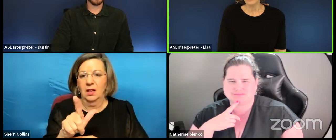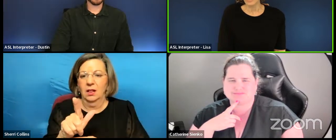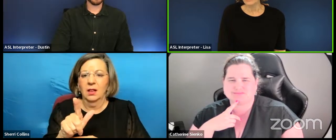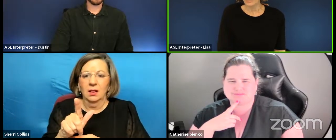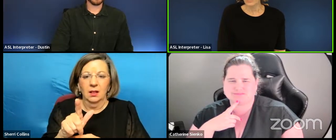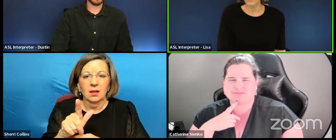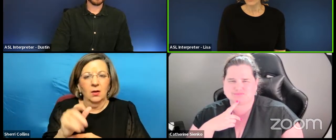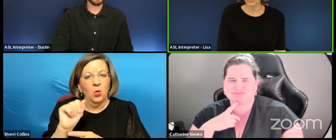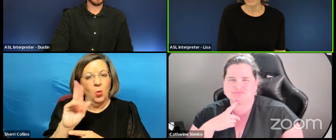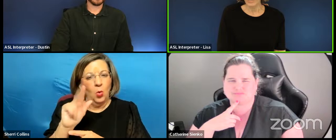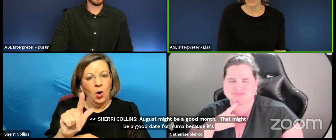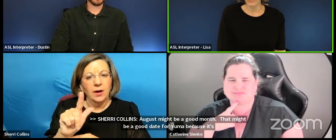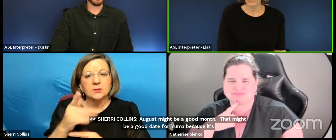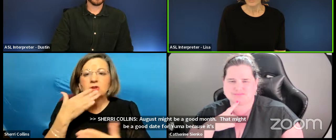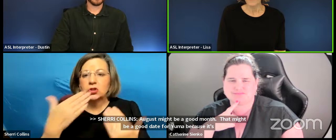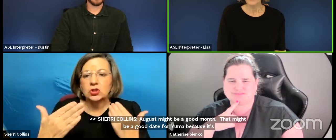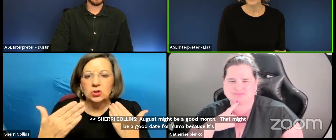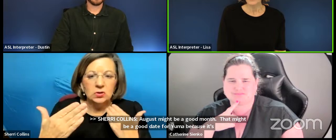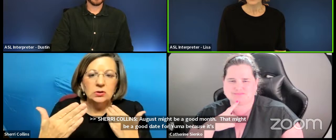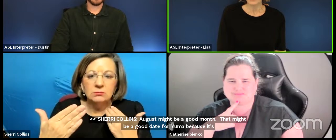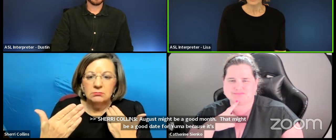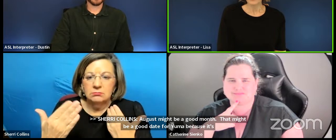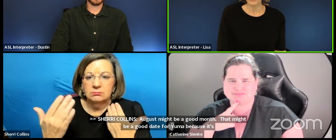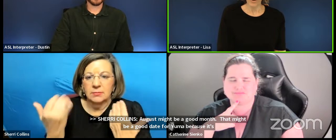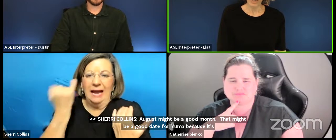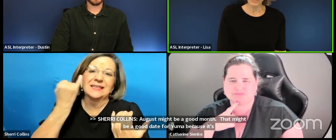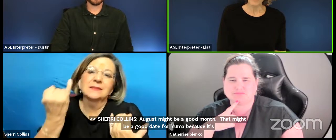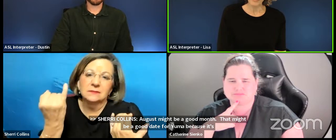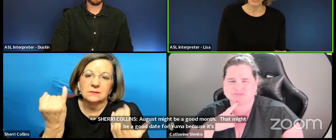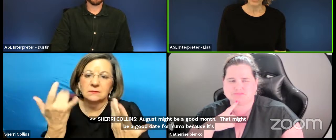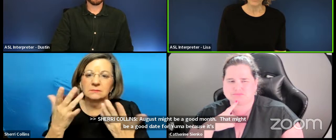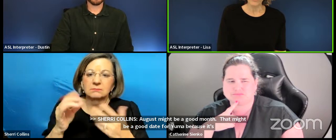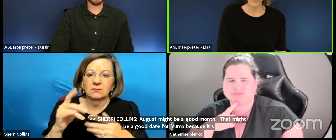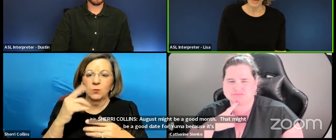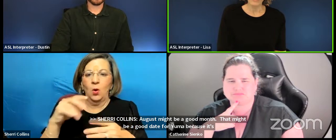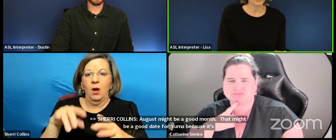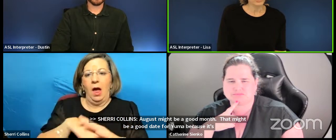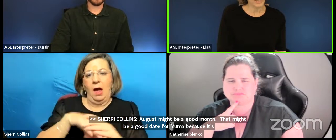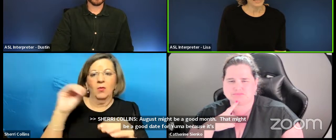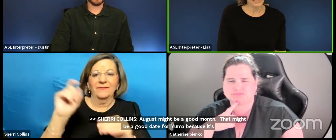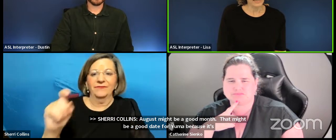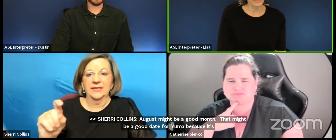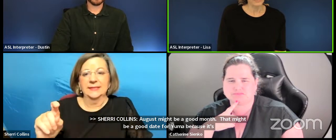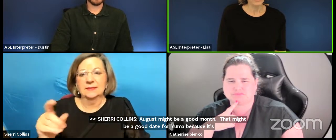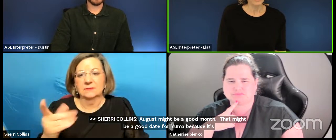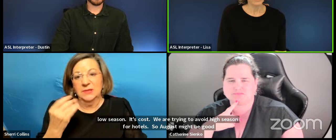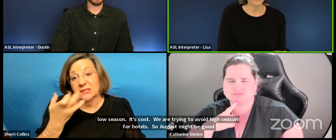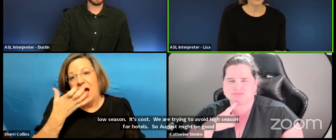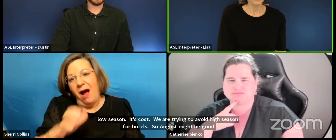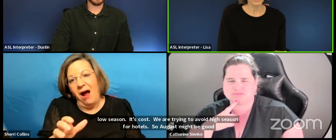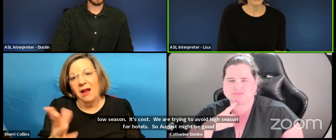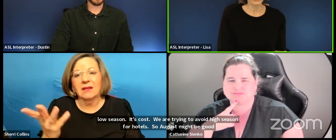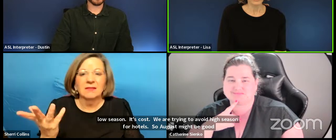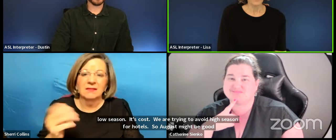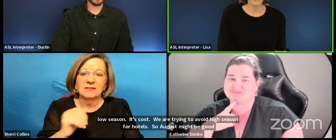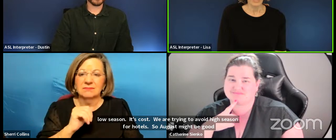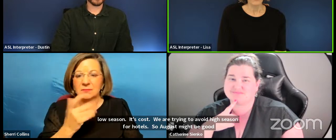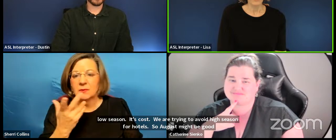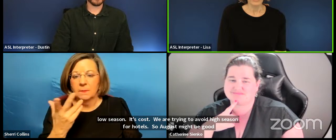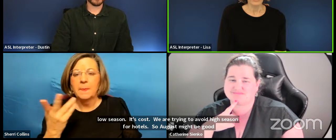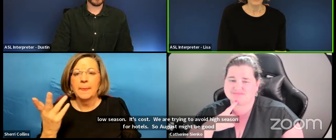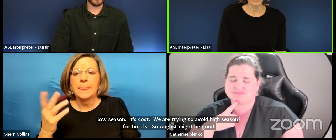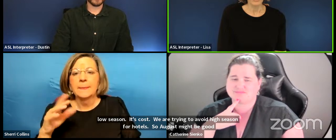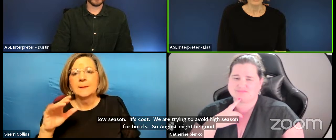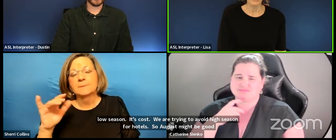to avoid high season for hotels. So August might be good for that. Just an idea, to do something